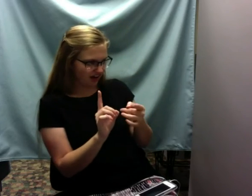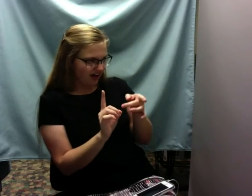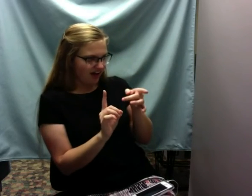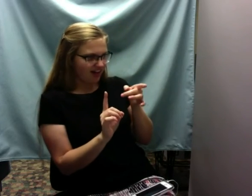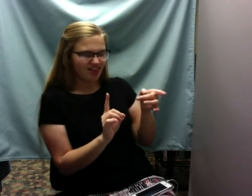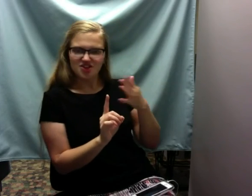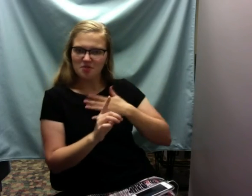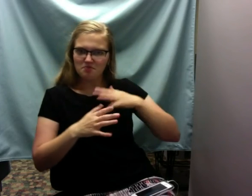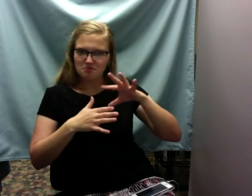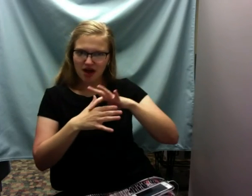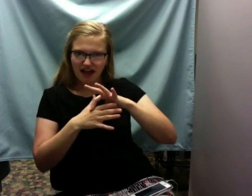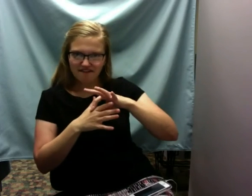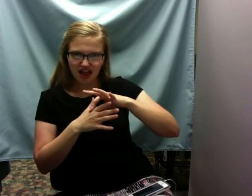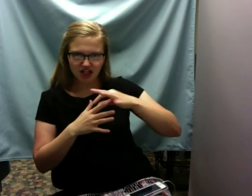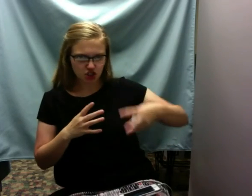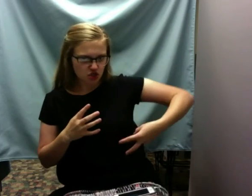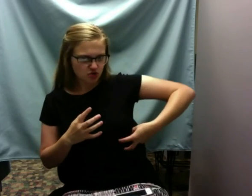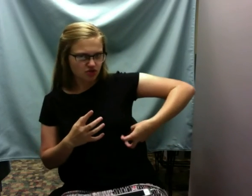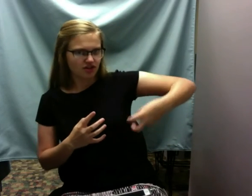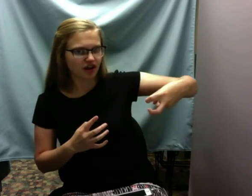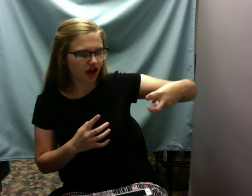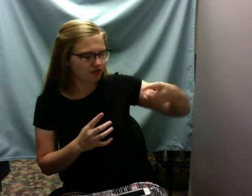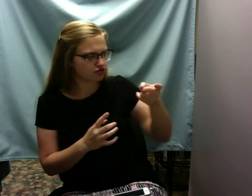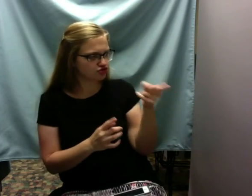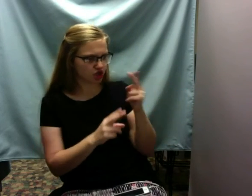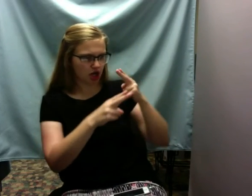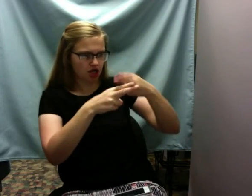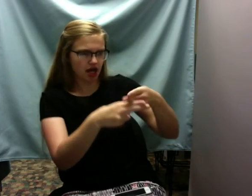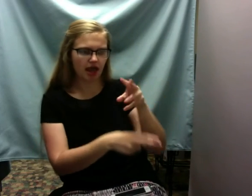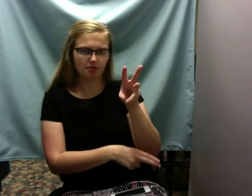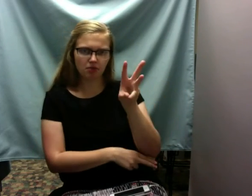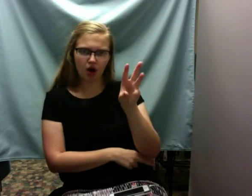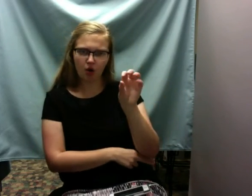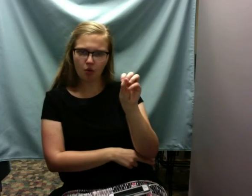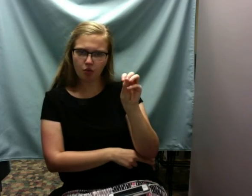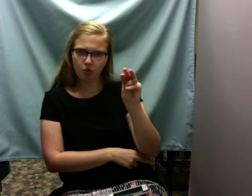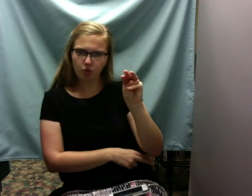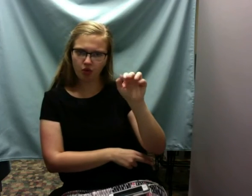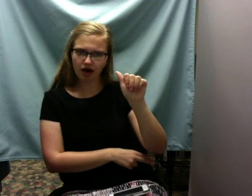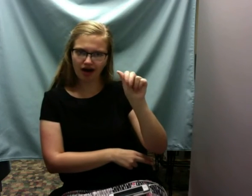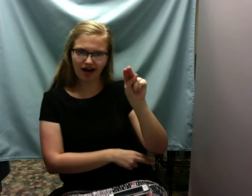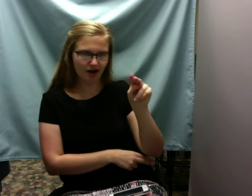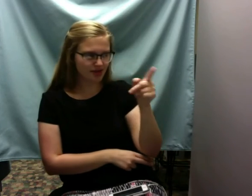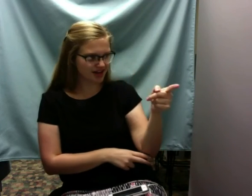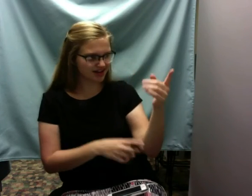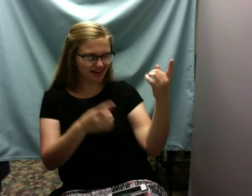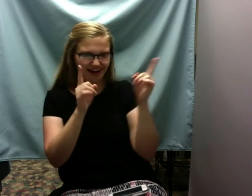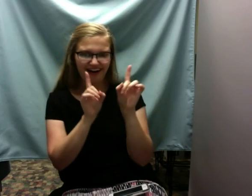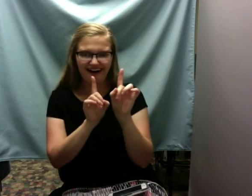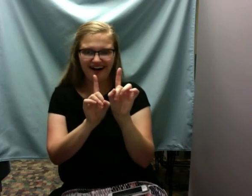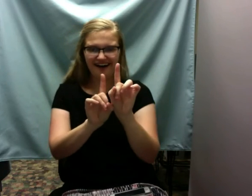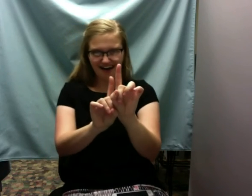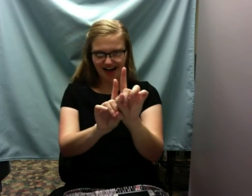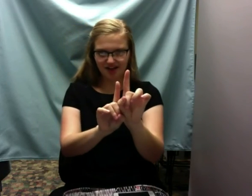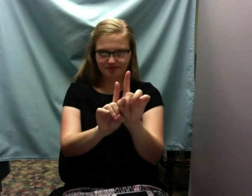of my bones, and flesh of my flesh. She shall be called woman, because she was taken out of man. Therefore shall a man leave his